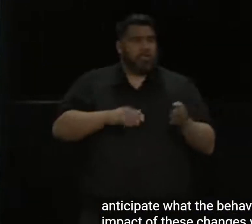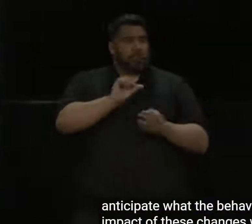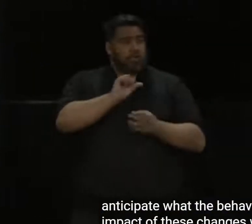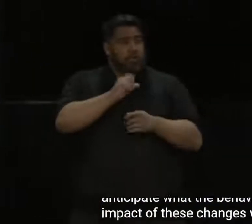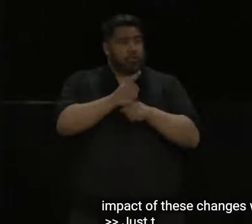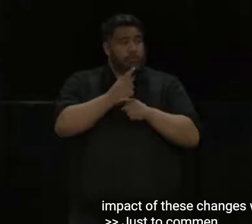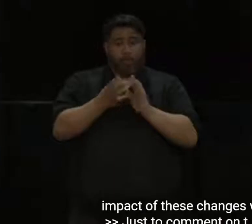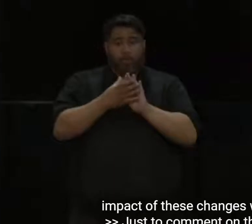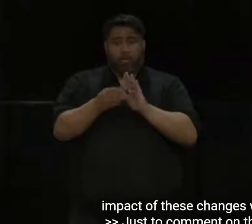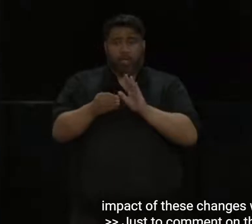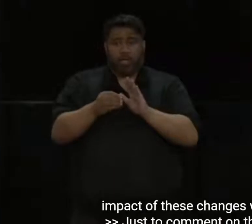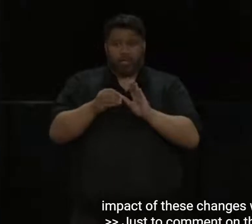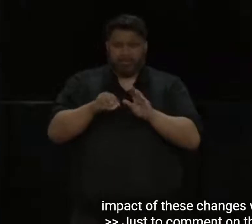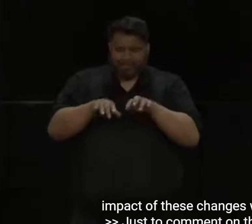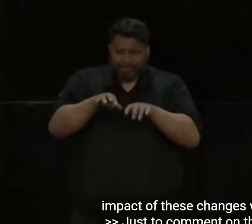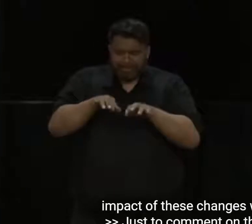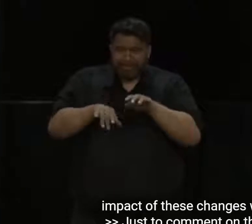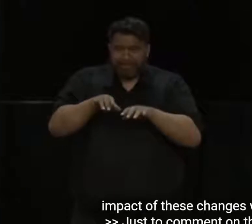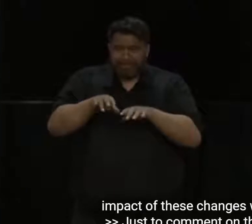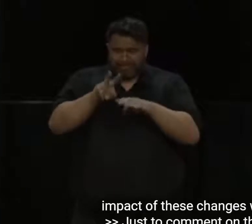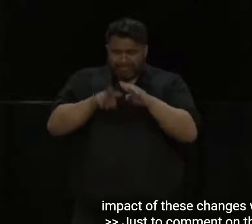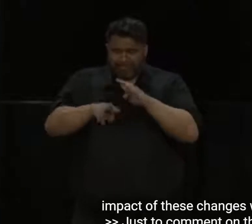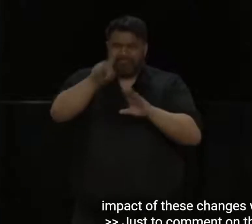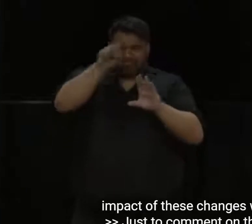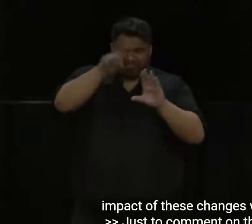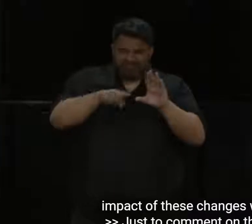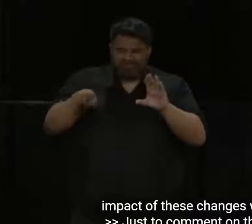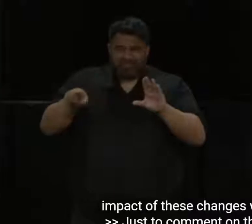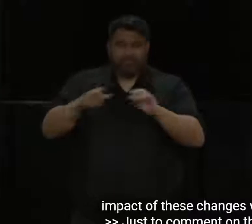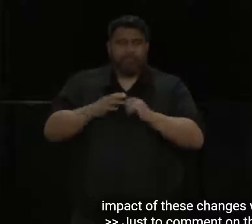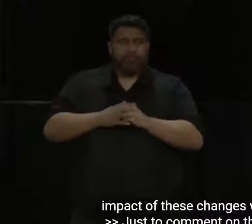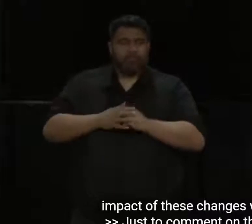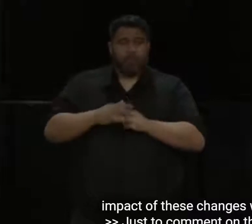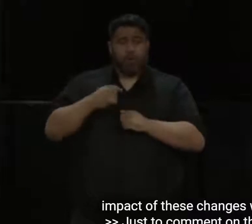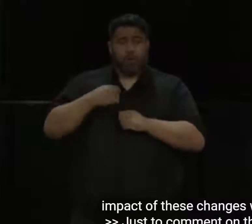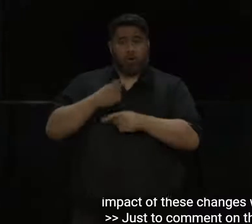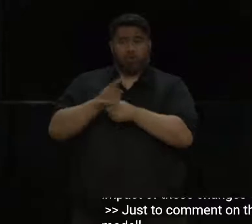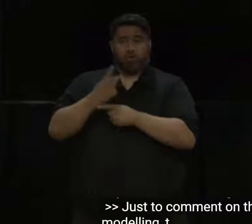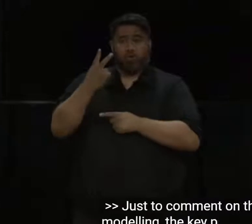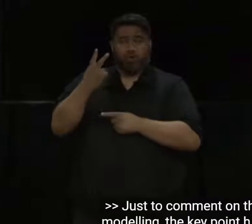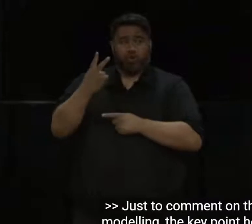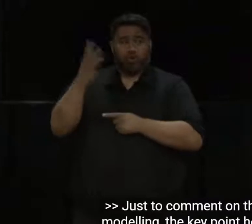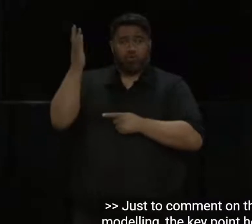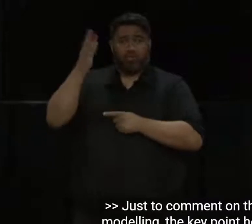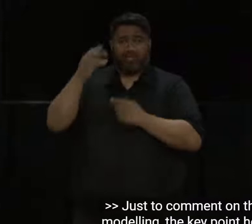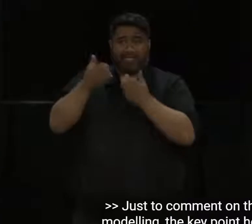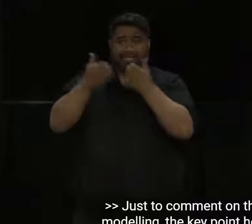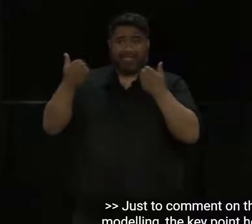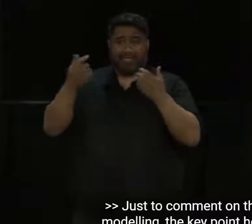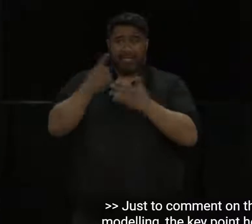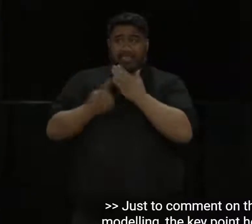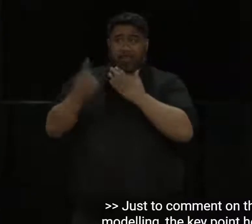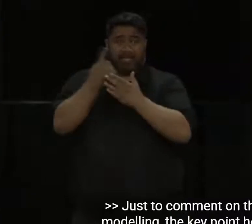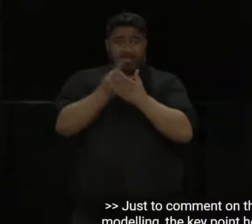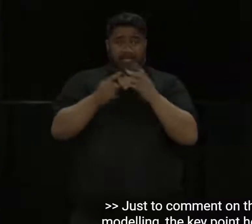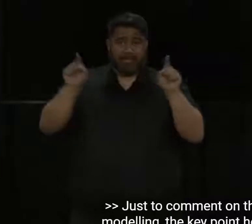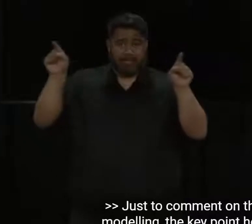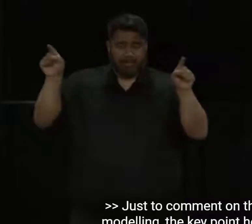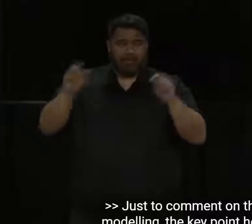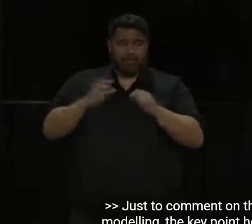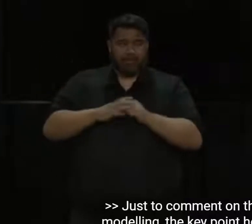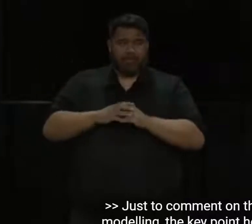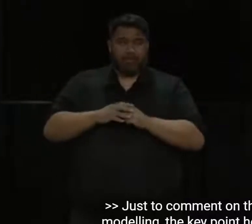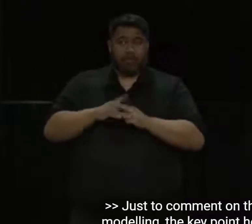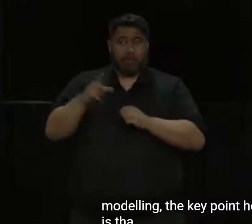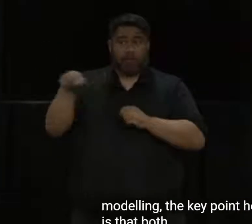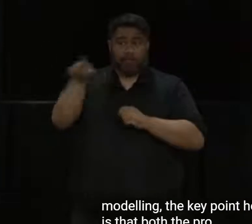that, and both the professors I consulted with agree that each of those cases, those 60 new cases, even though